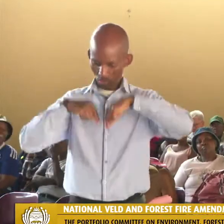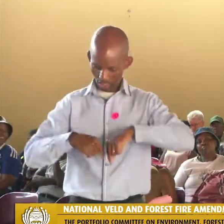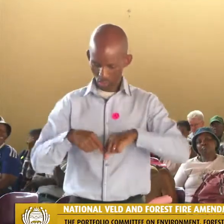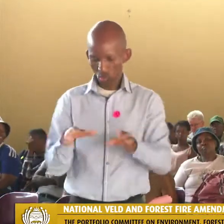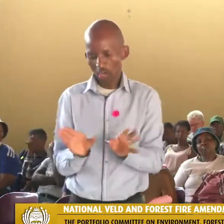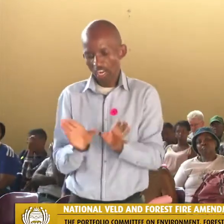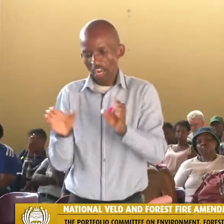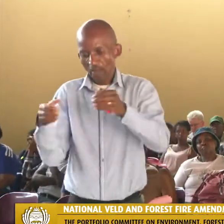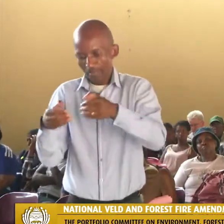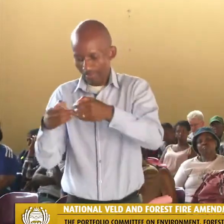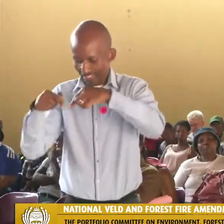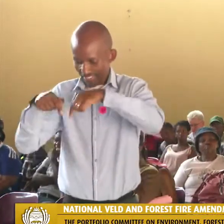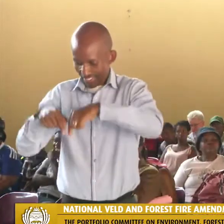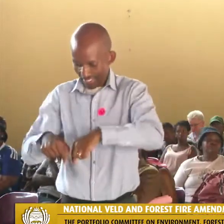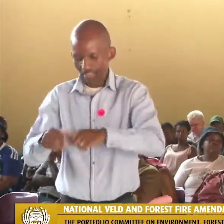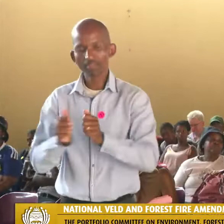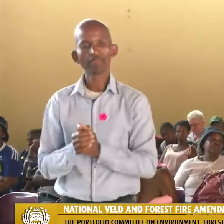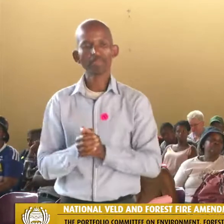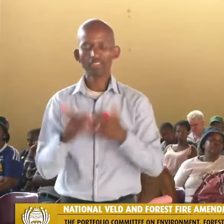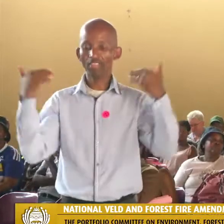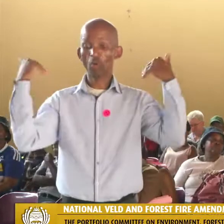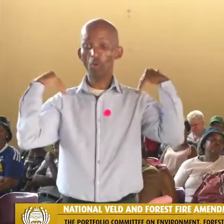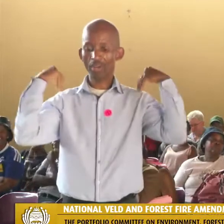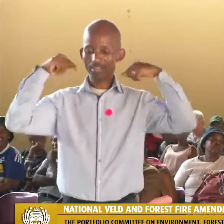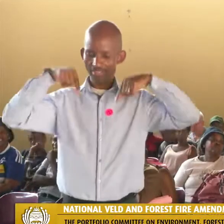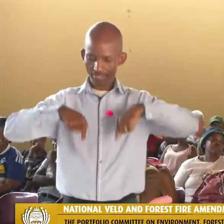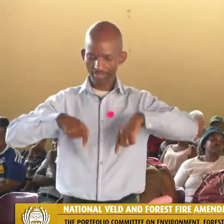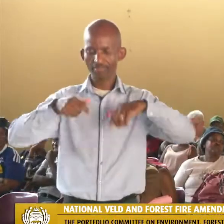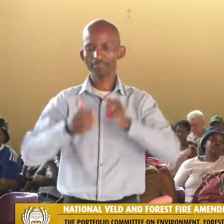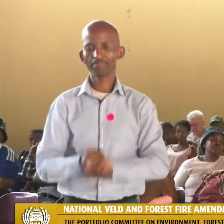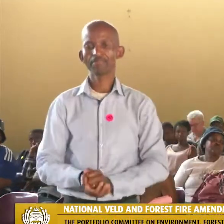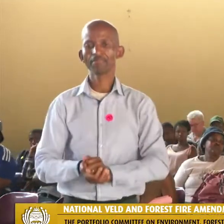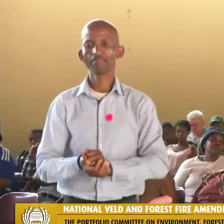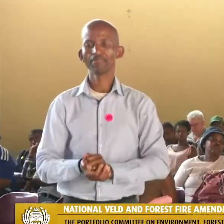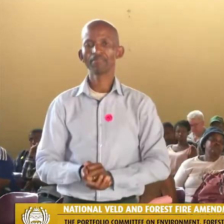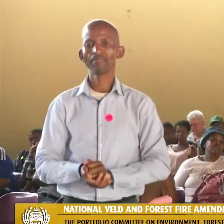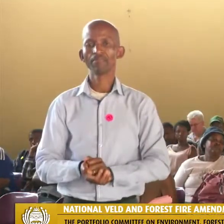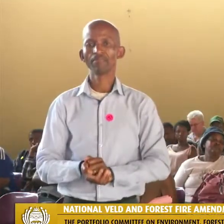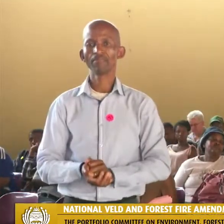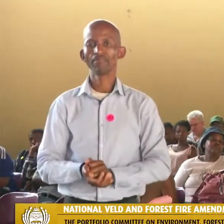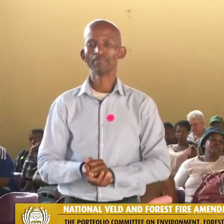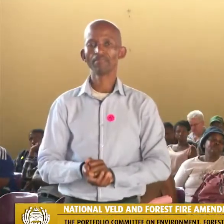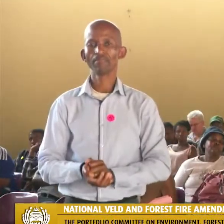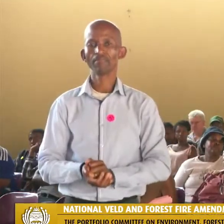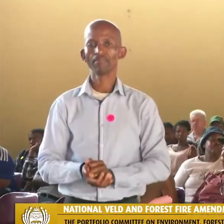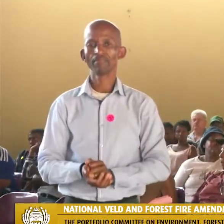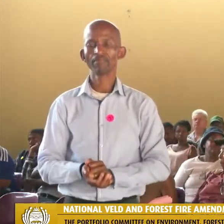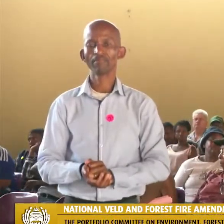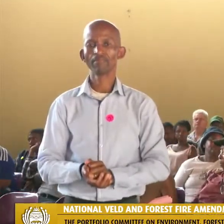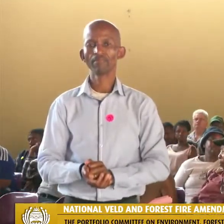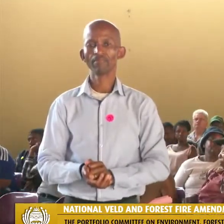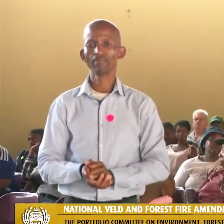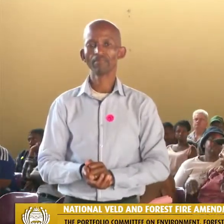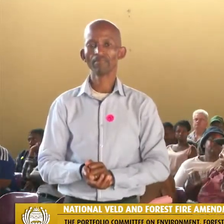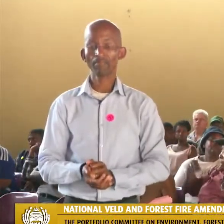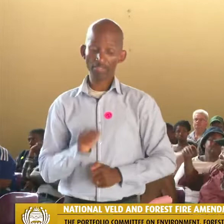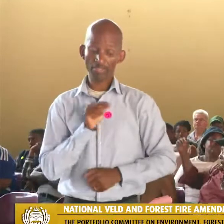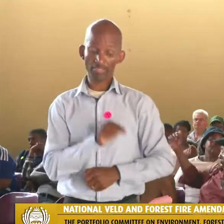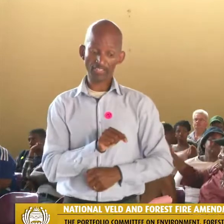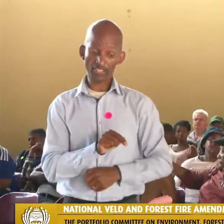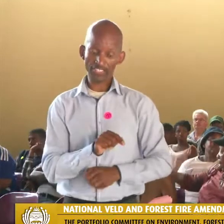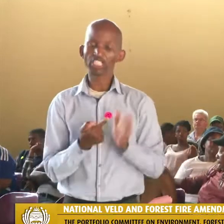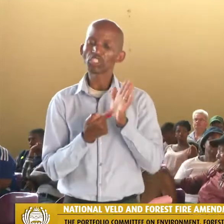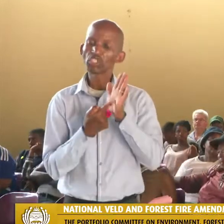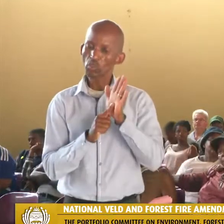kgobokanye mo gare ga We'd like to thank all the holo e. adults and the parliamentarians who saw it fit today to be here. This shows